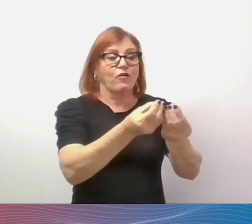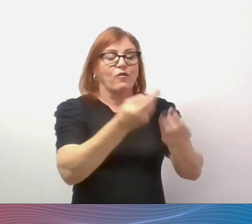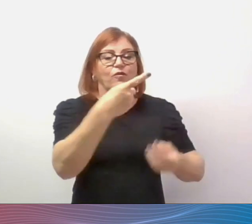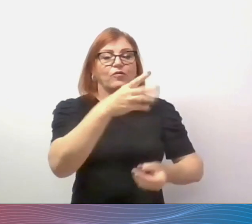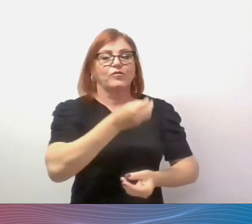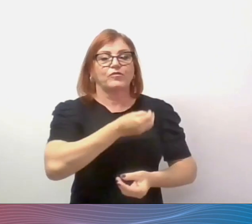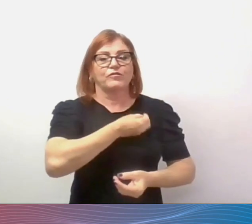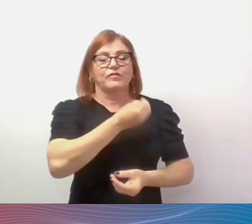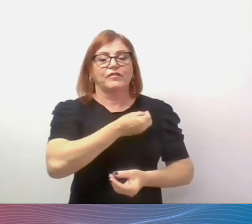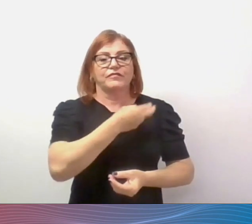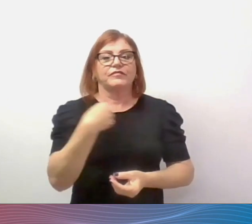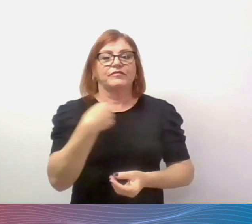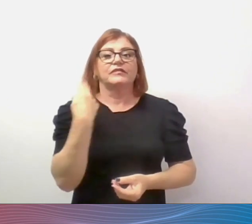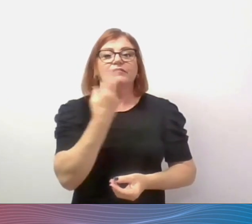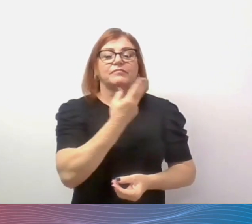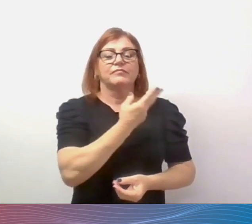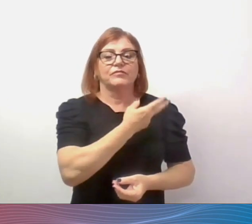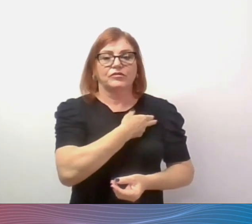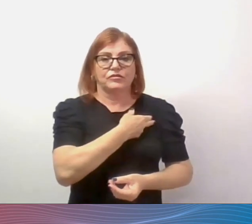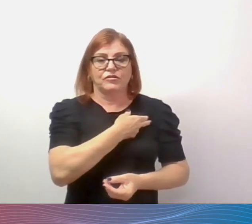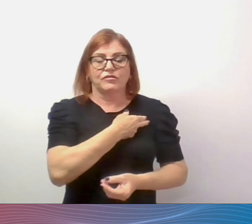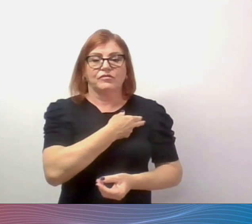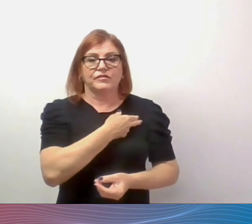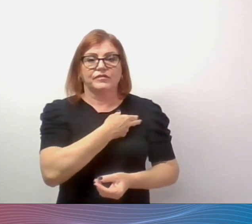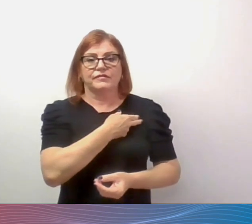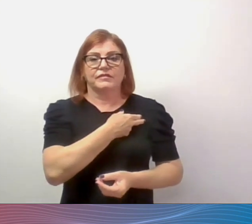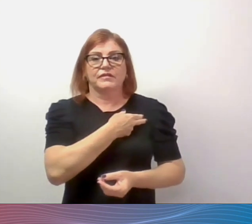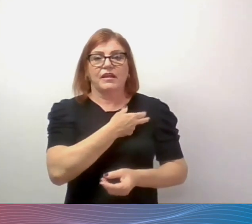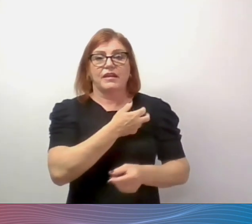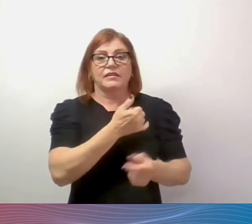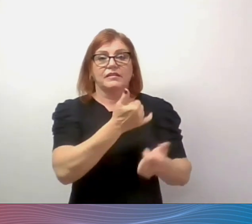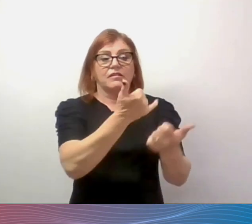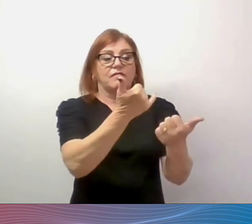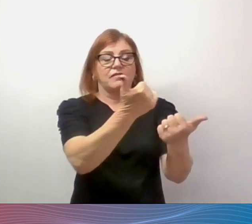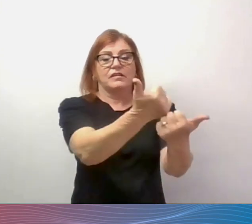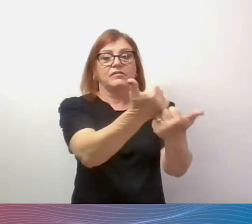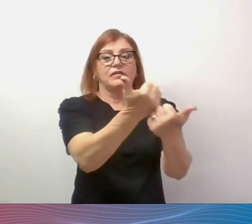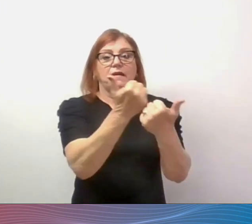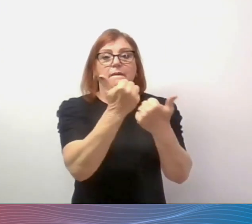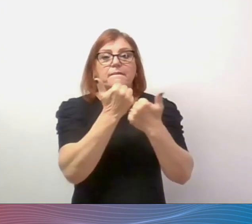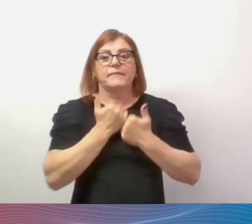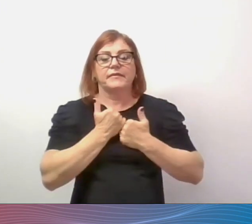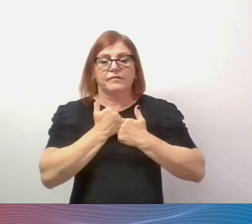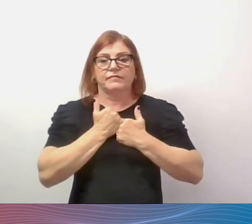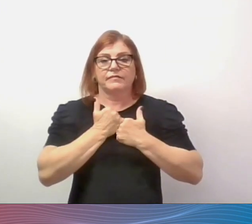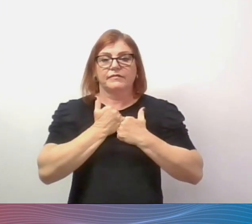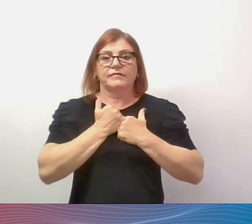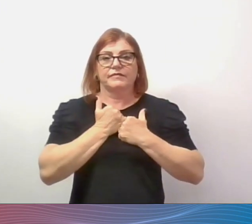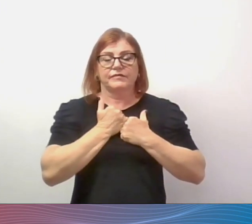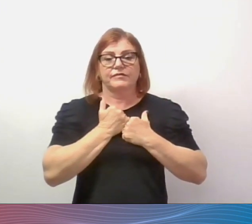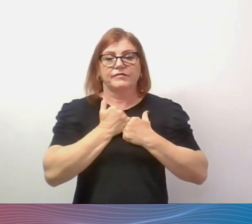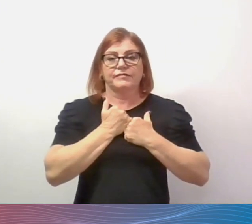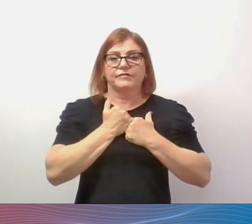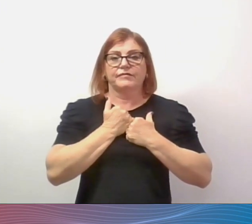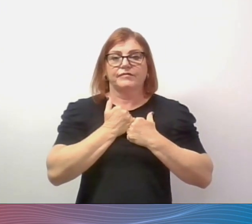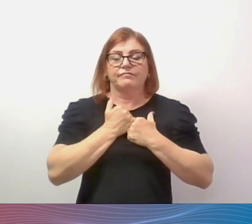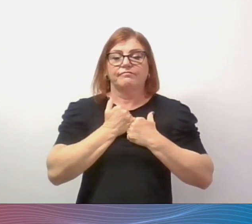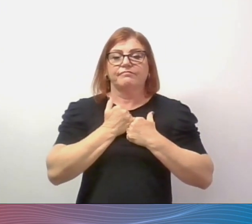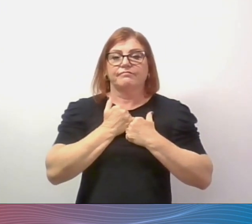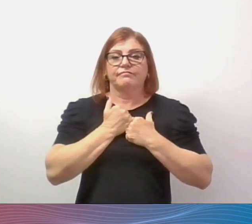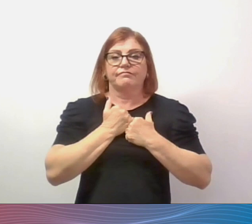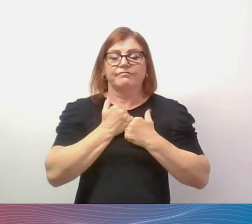down a sua vida por nós. He gave his life for us. E agora nós